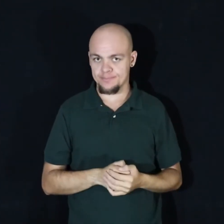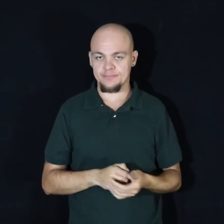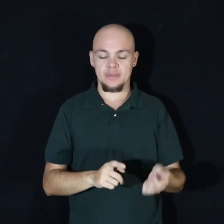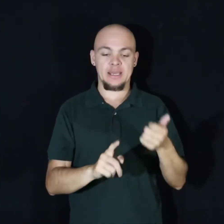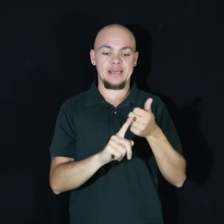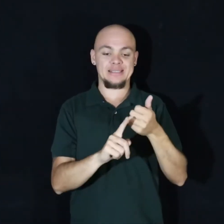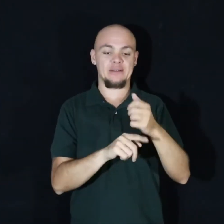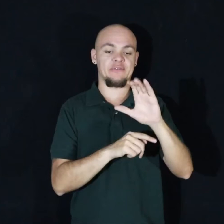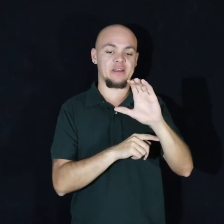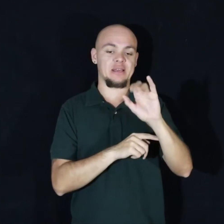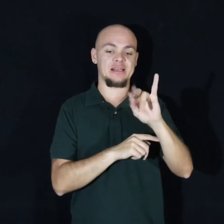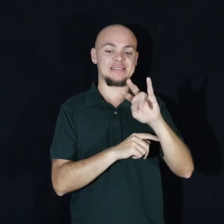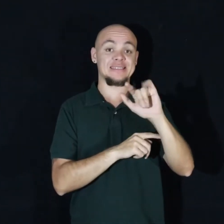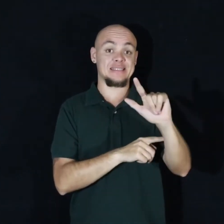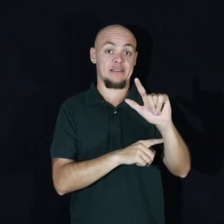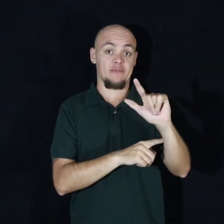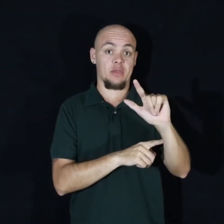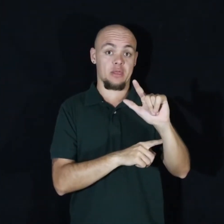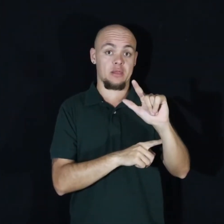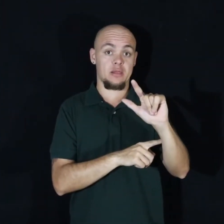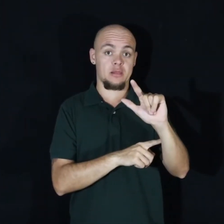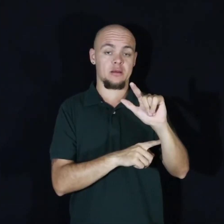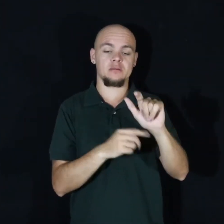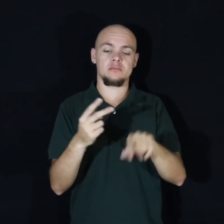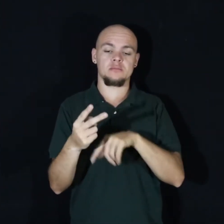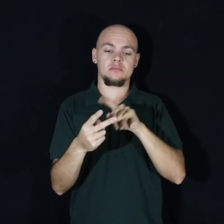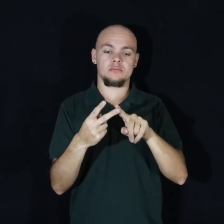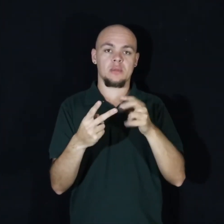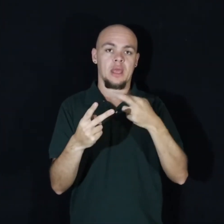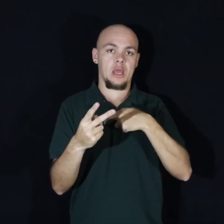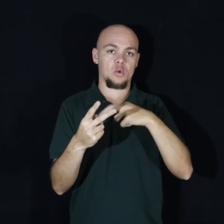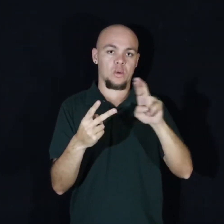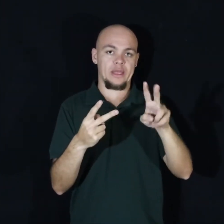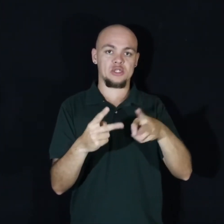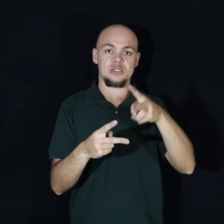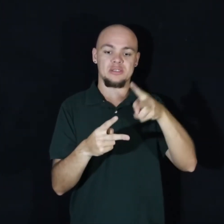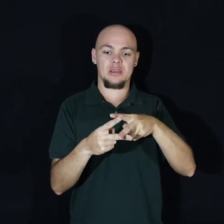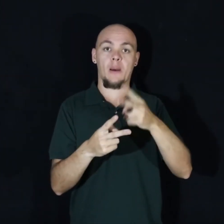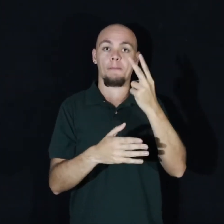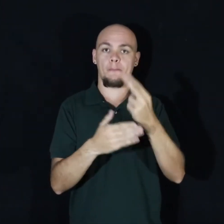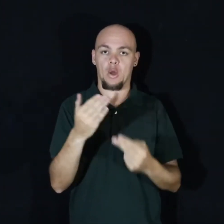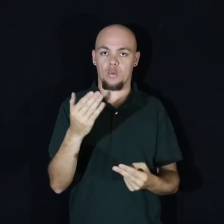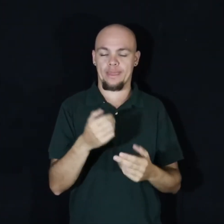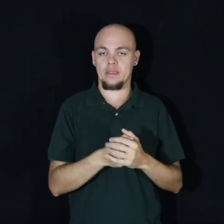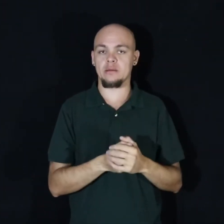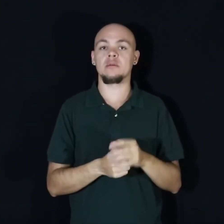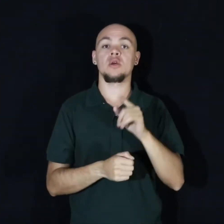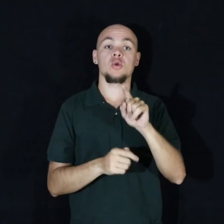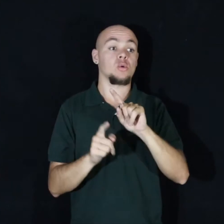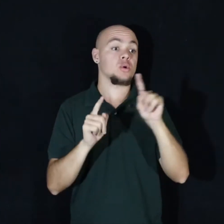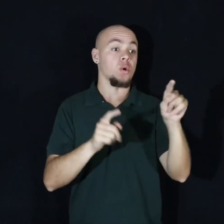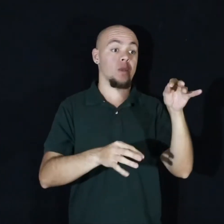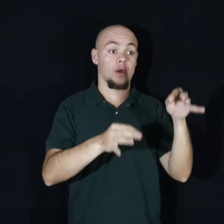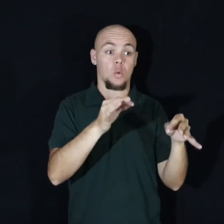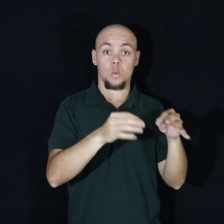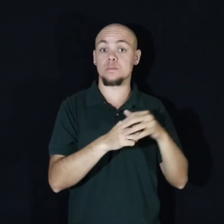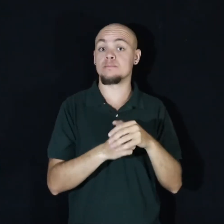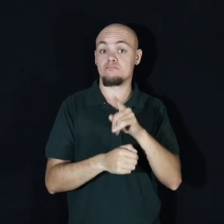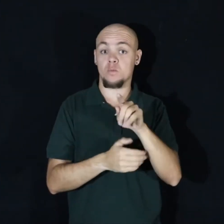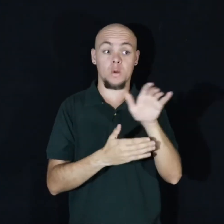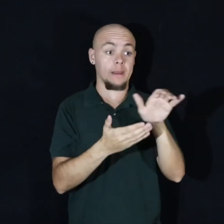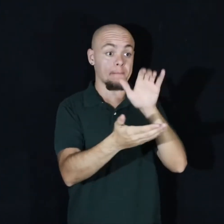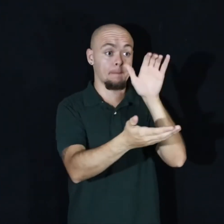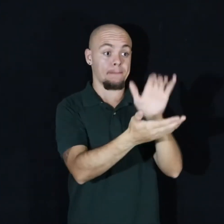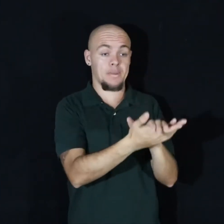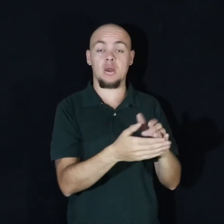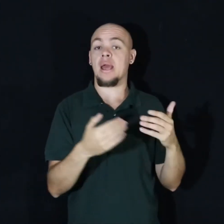marriage differently. Not only is it a civil institution, it's also a religious institution. You can go down